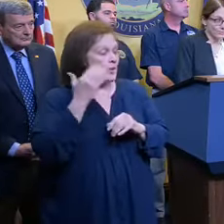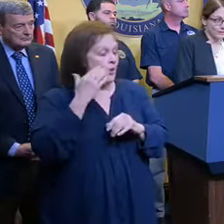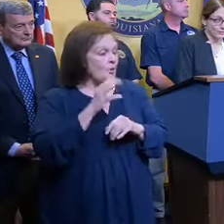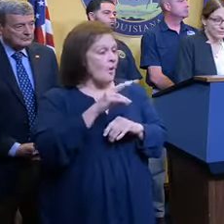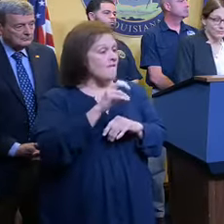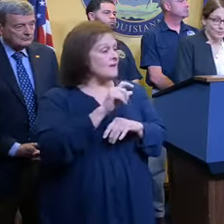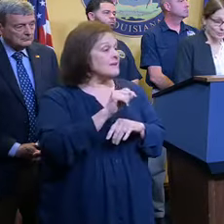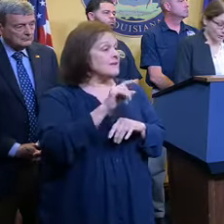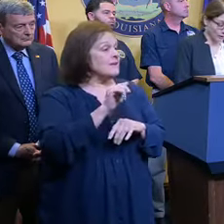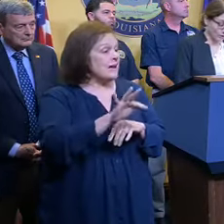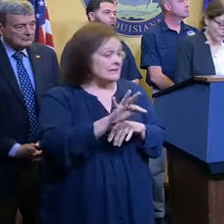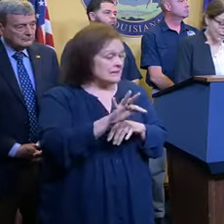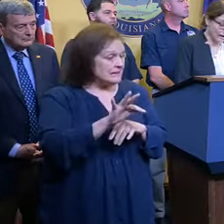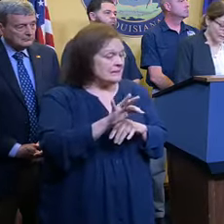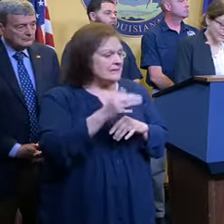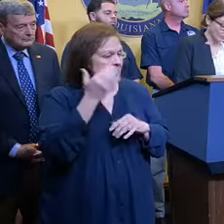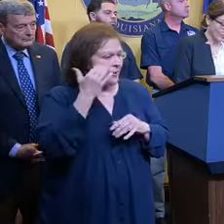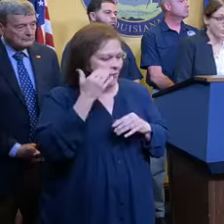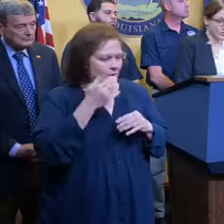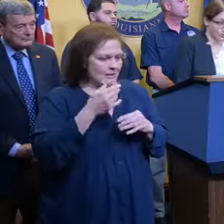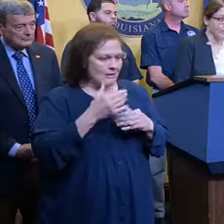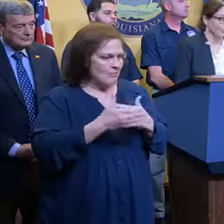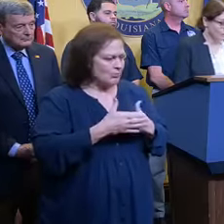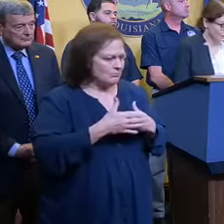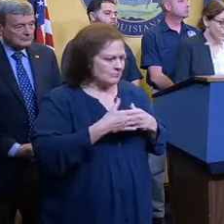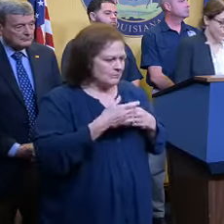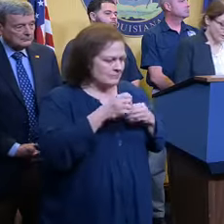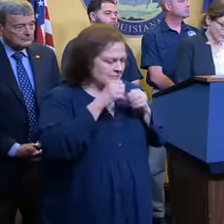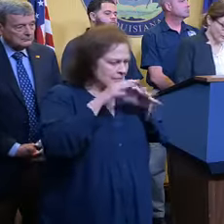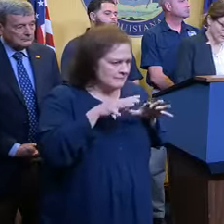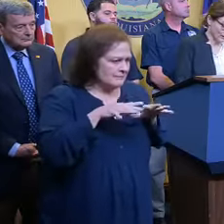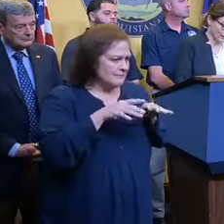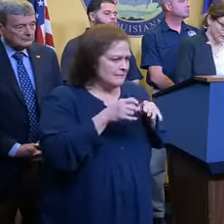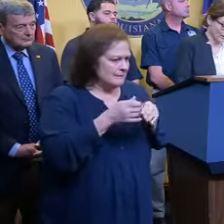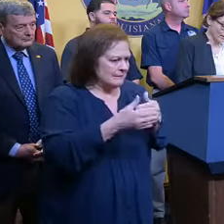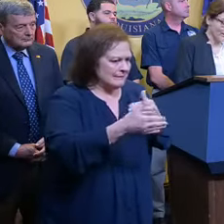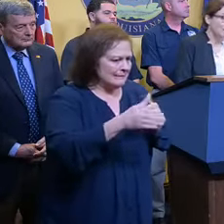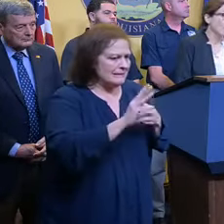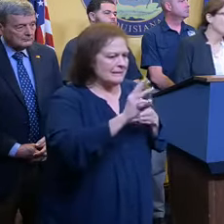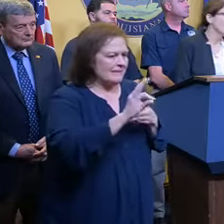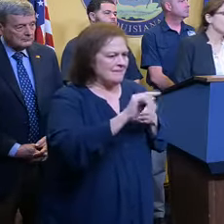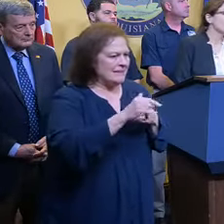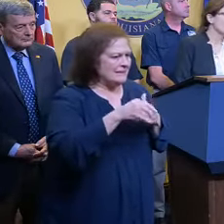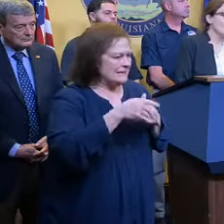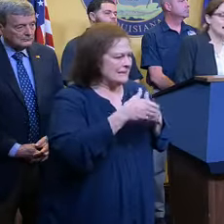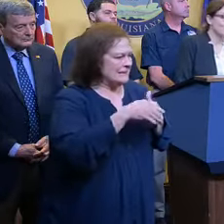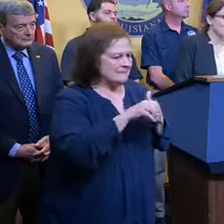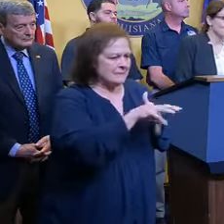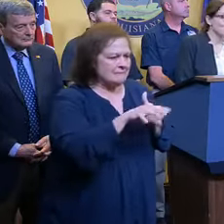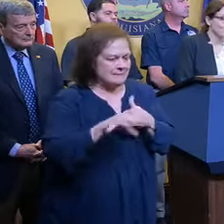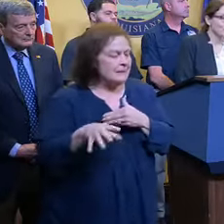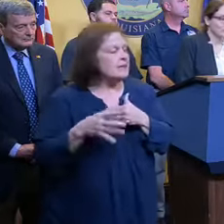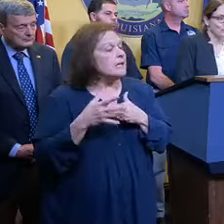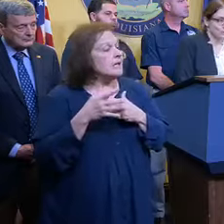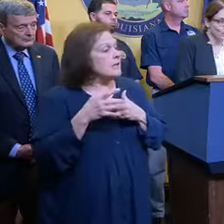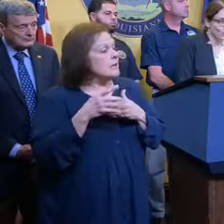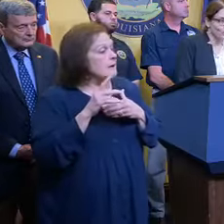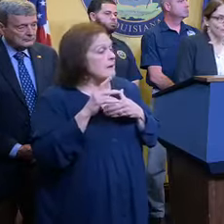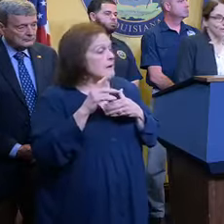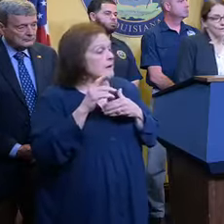COVID-19 spreads between people in close contact with each other, approximately 6 feet. While there is no absolute number